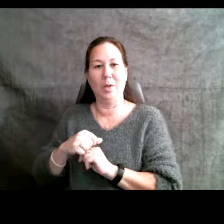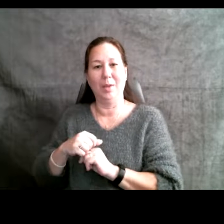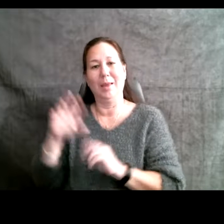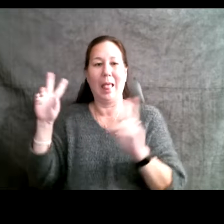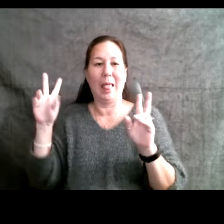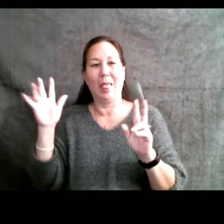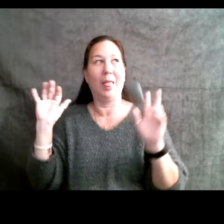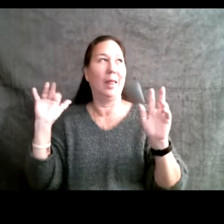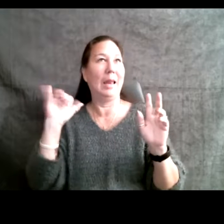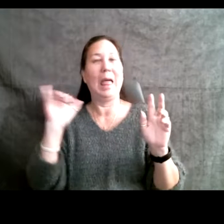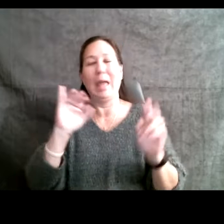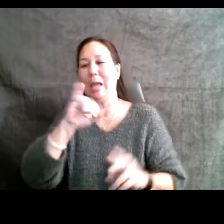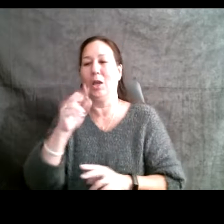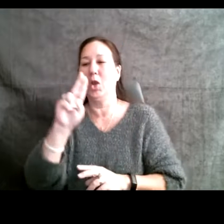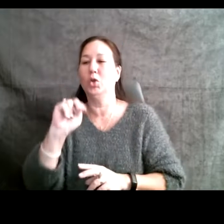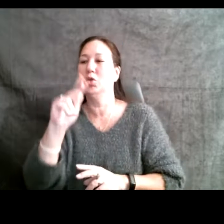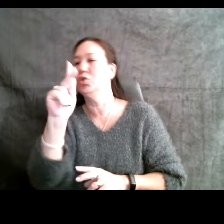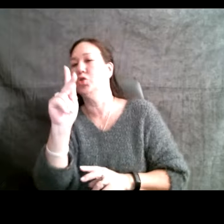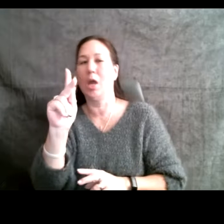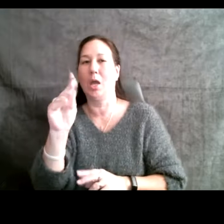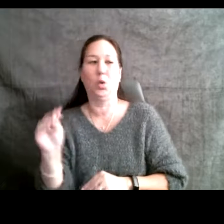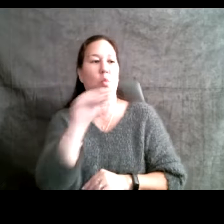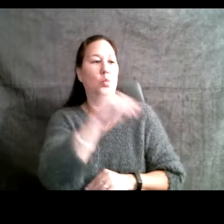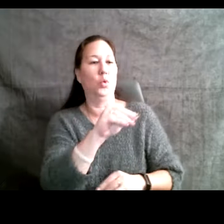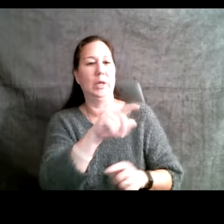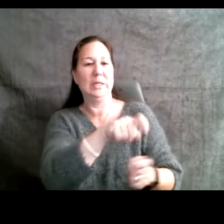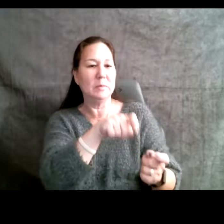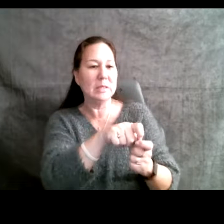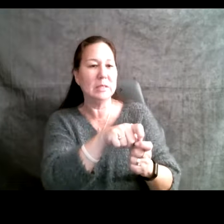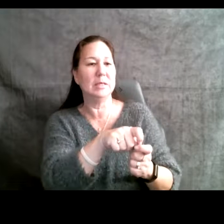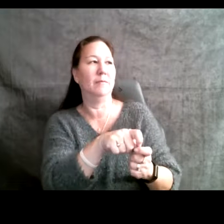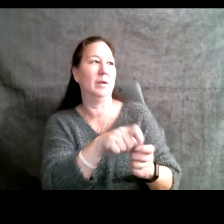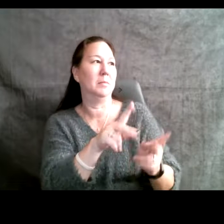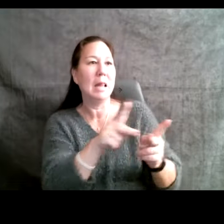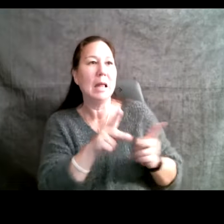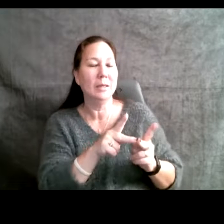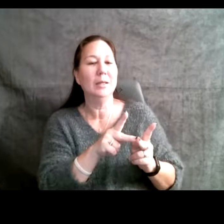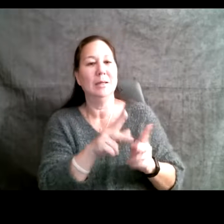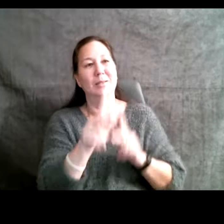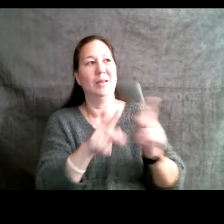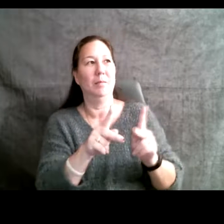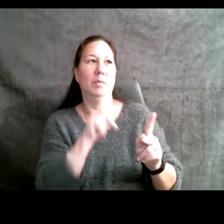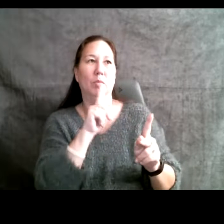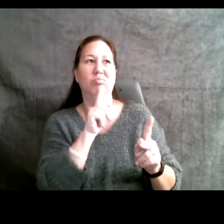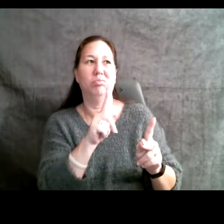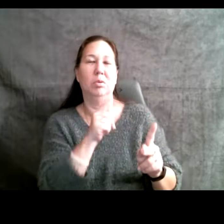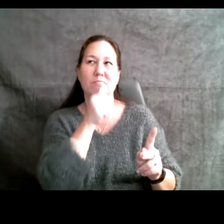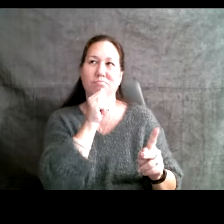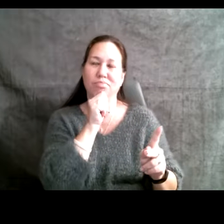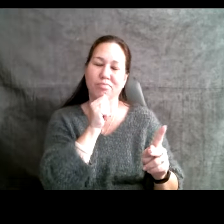certain communities and folks having to deal with those burdens. And